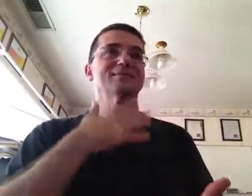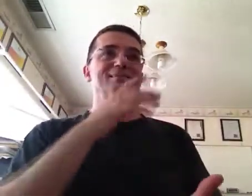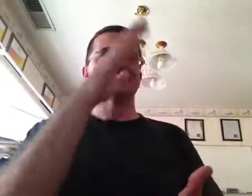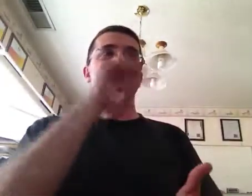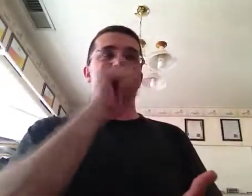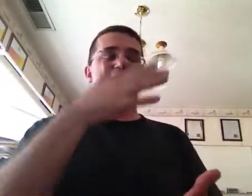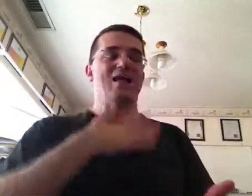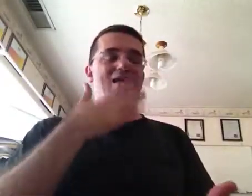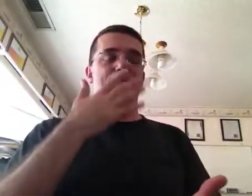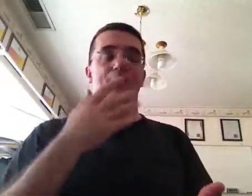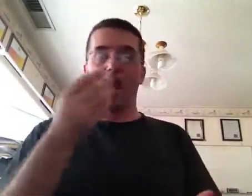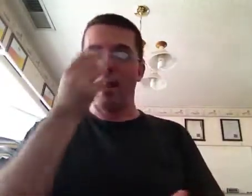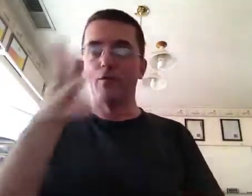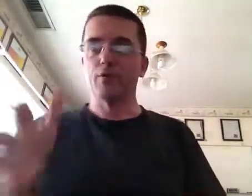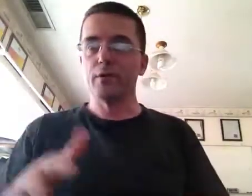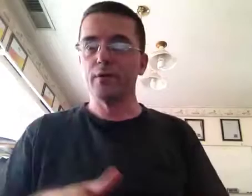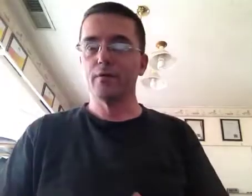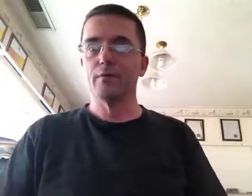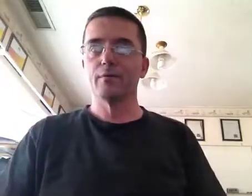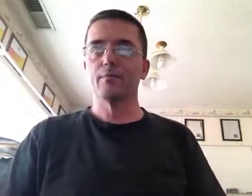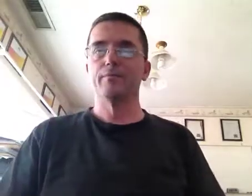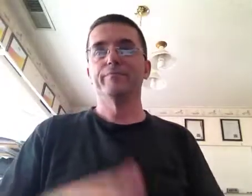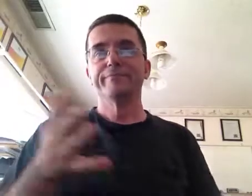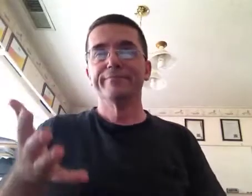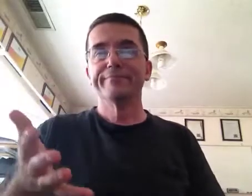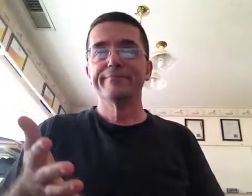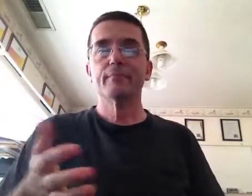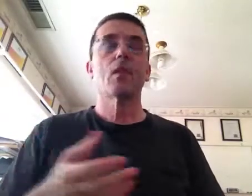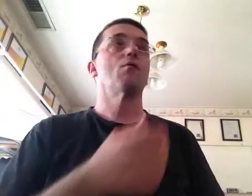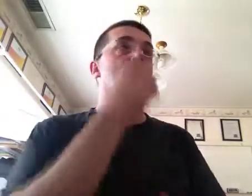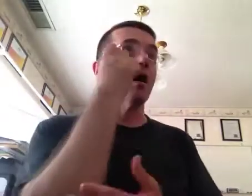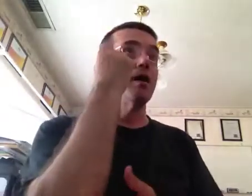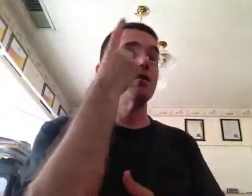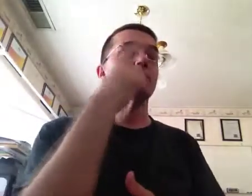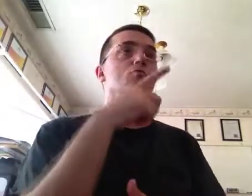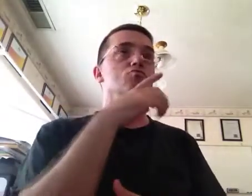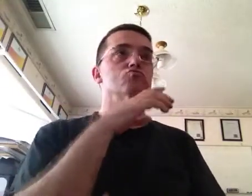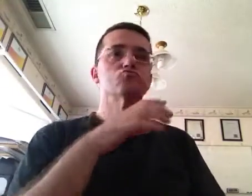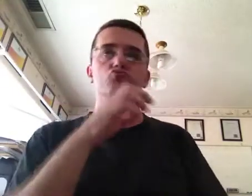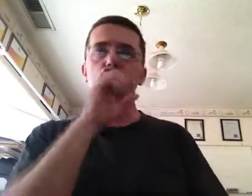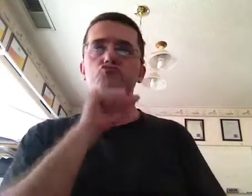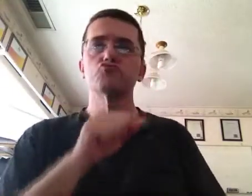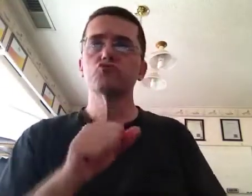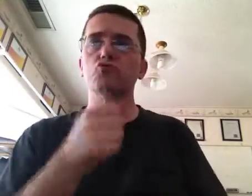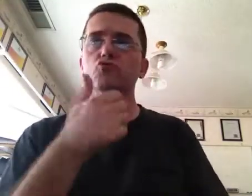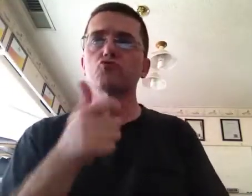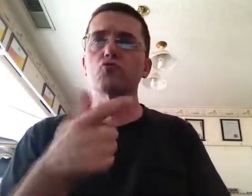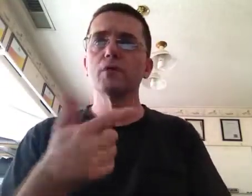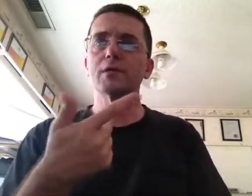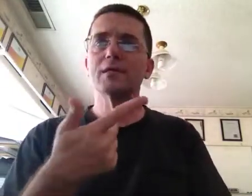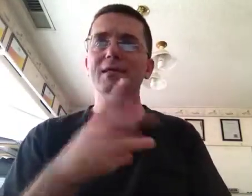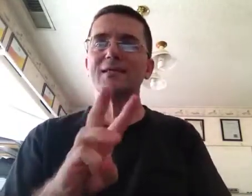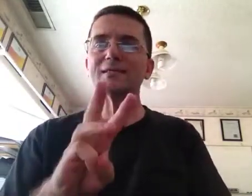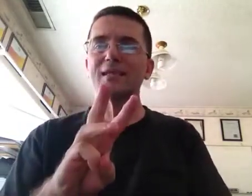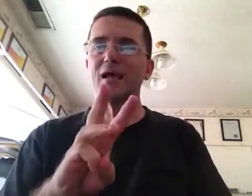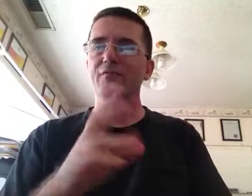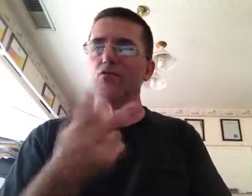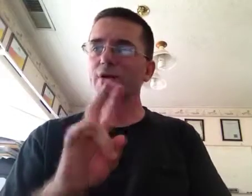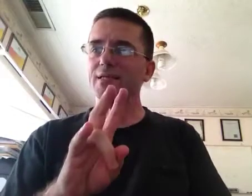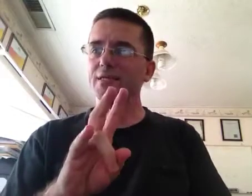Well, okay. Well, I understand. I just. Well, you're 27. You make $135,000 a year. I mean, this is just not a